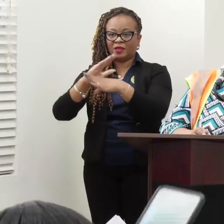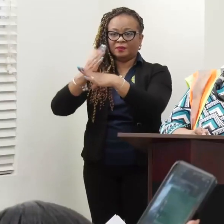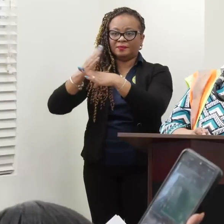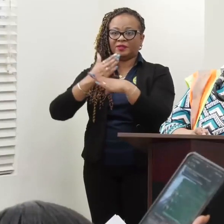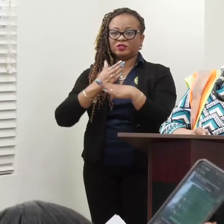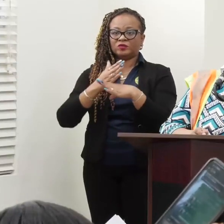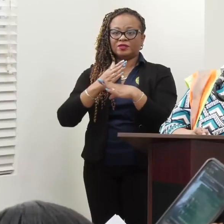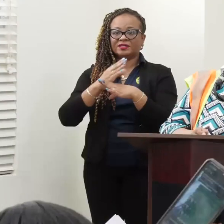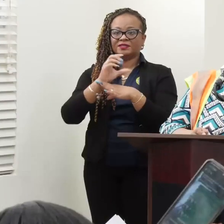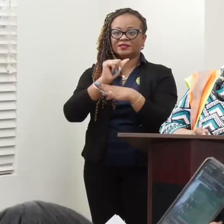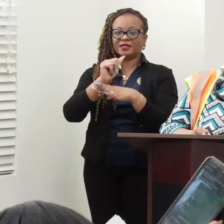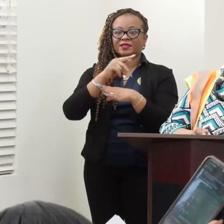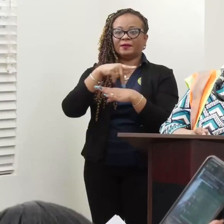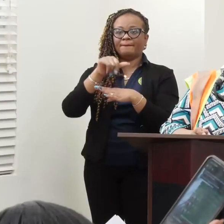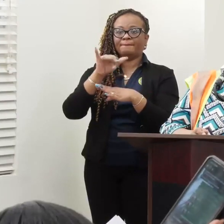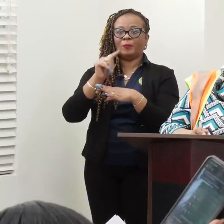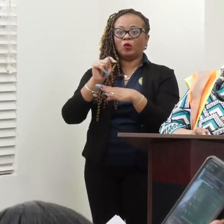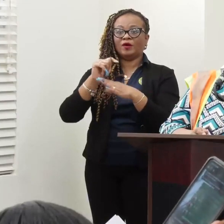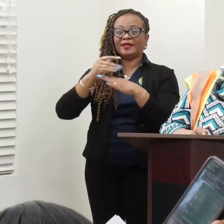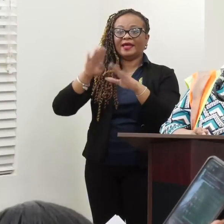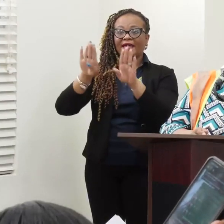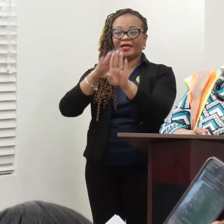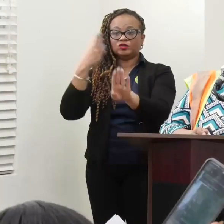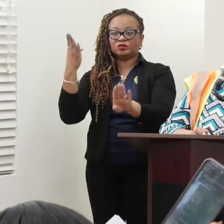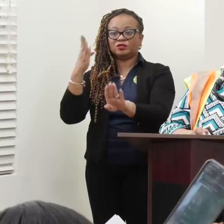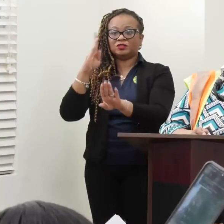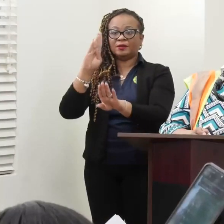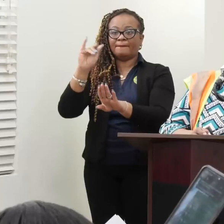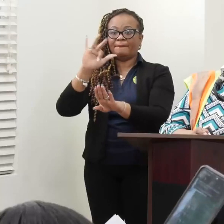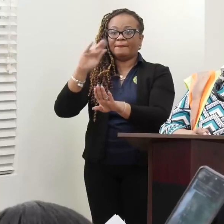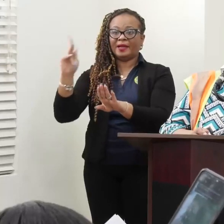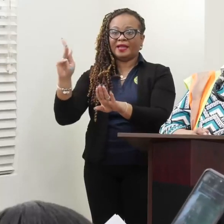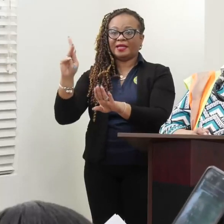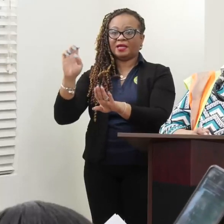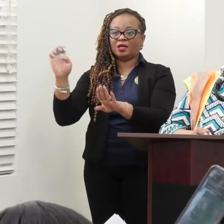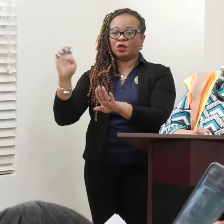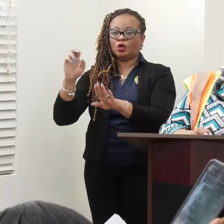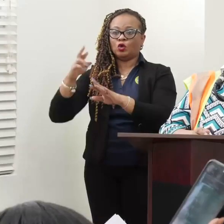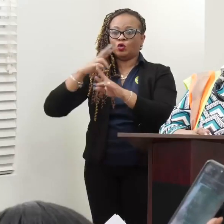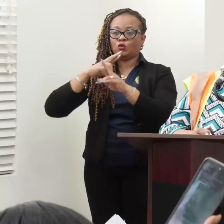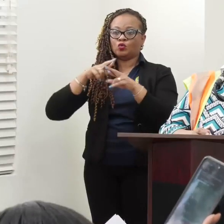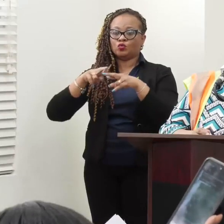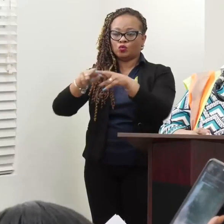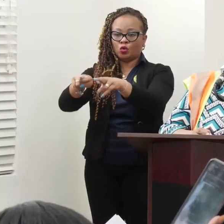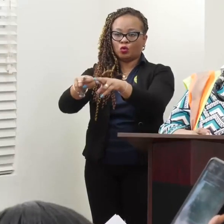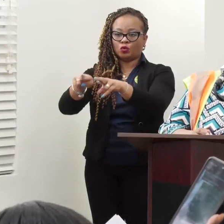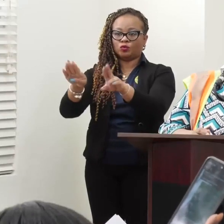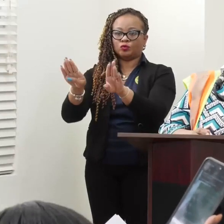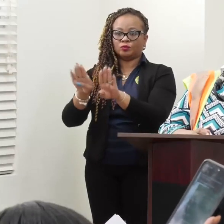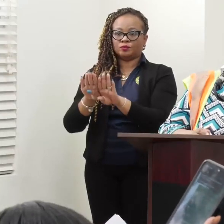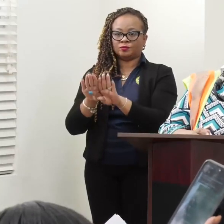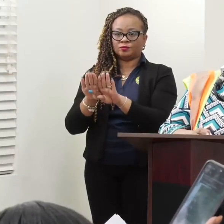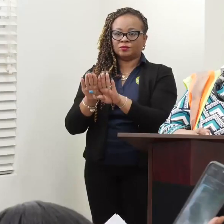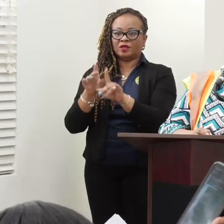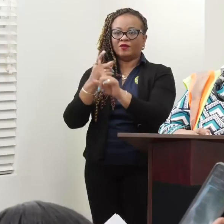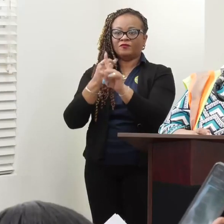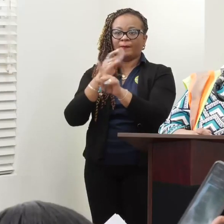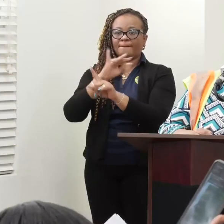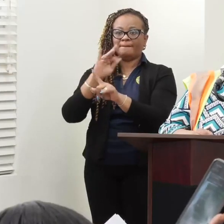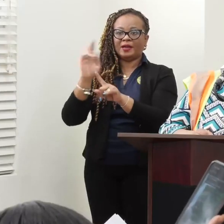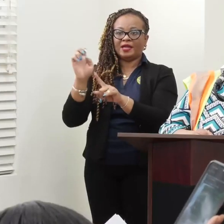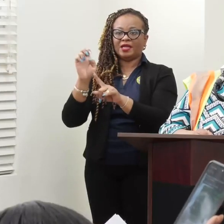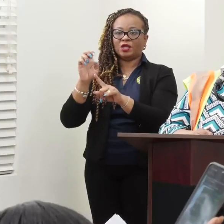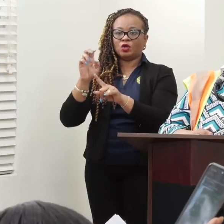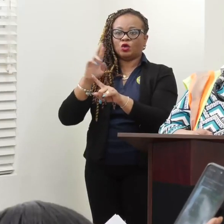Between the Sandy Port entrance to Blake Road. Na Sandy Port, na Blake Road. And from Blake